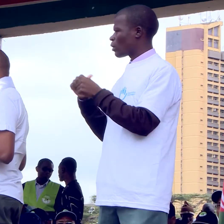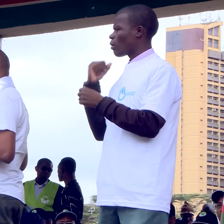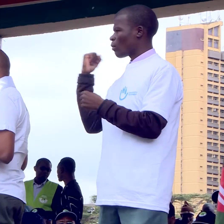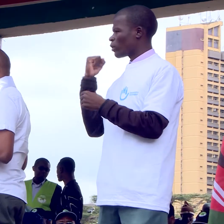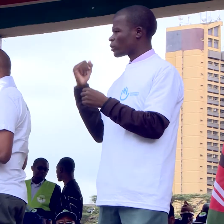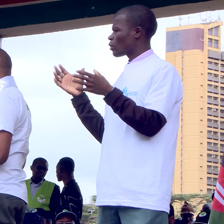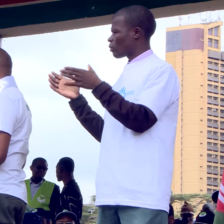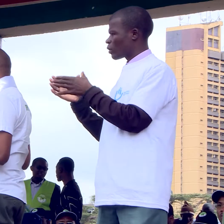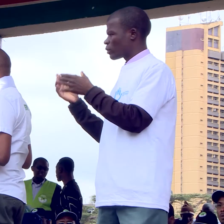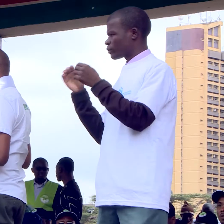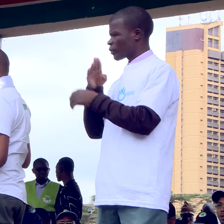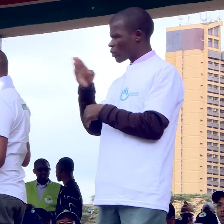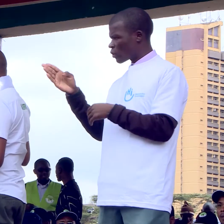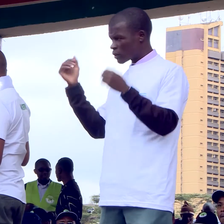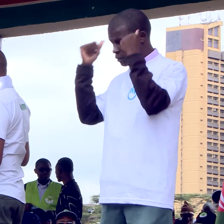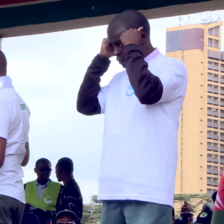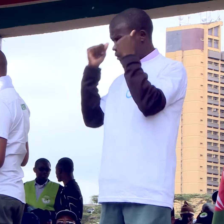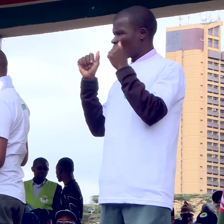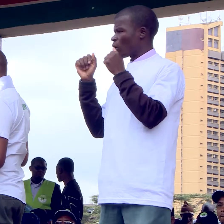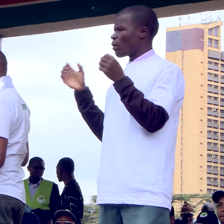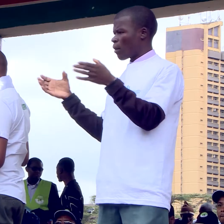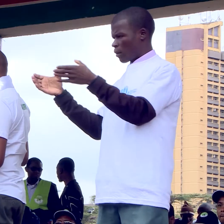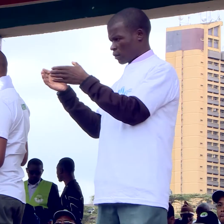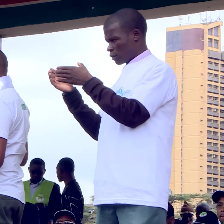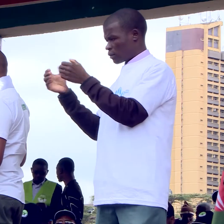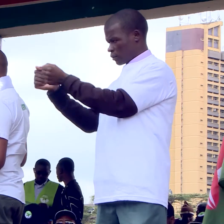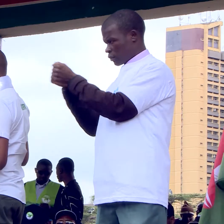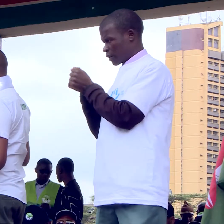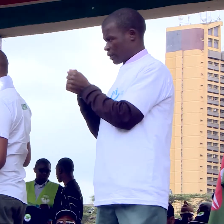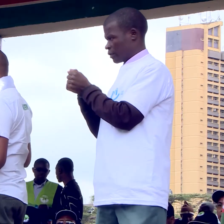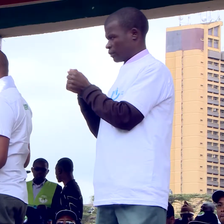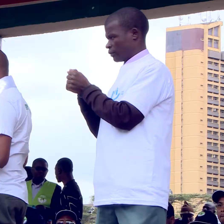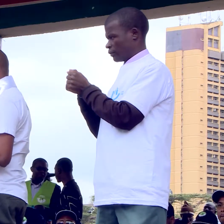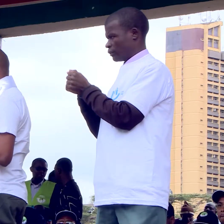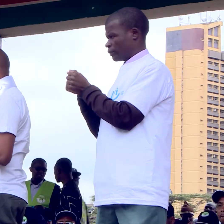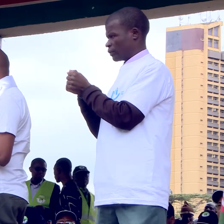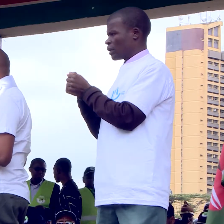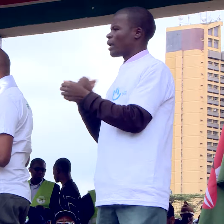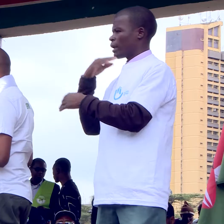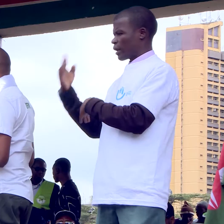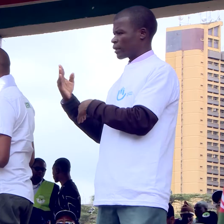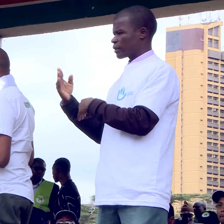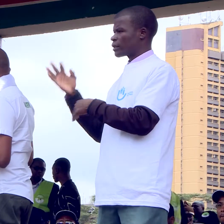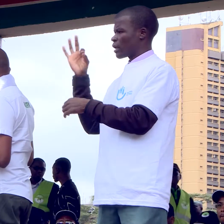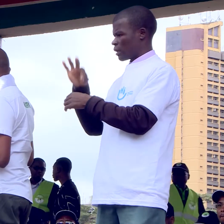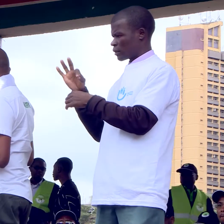those candidates be part of political parties in the next election. So we are working